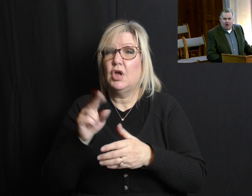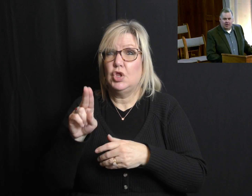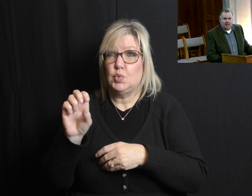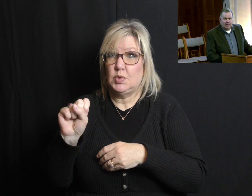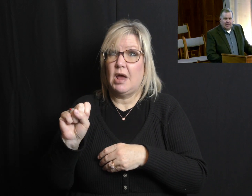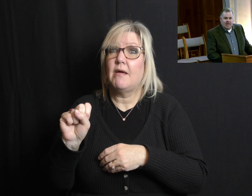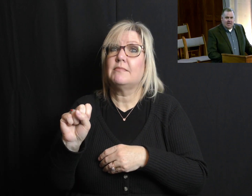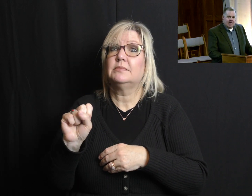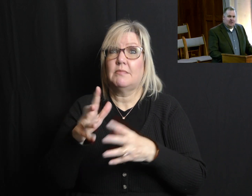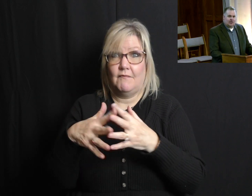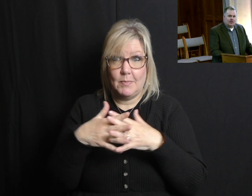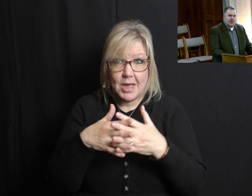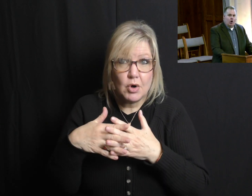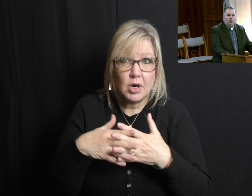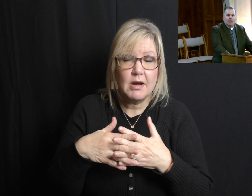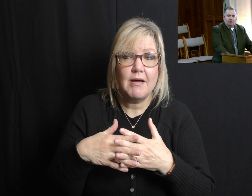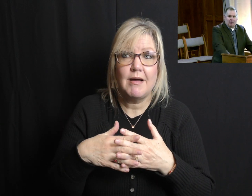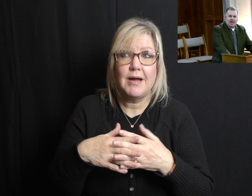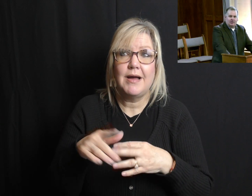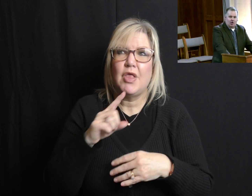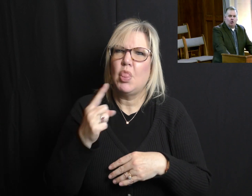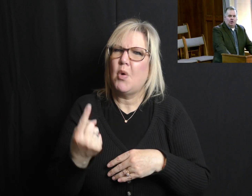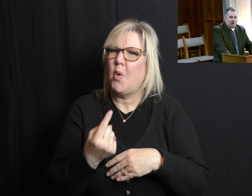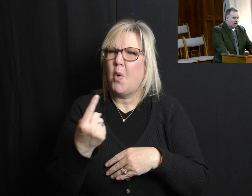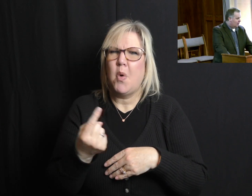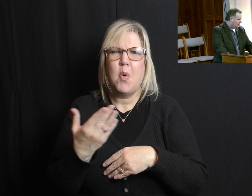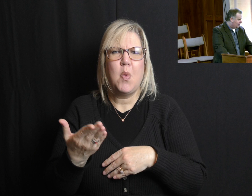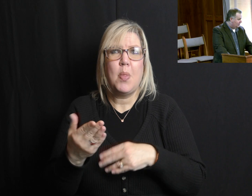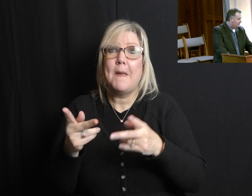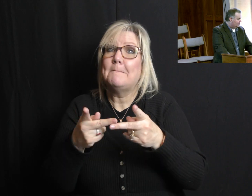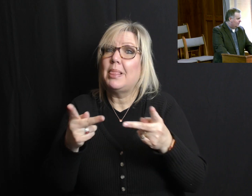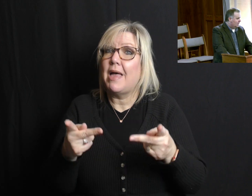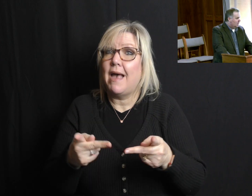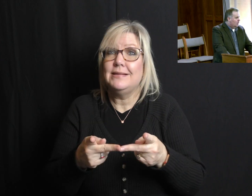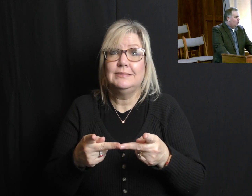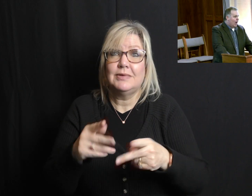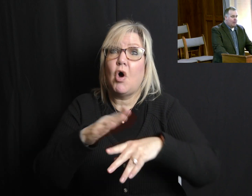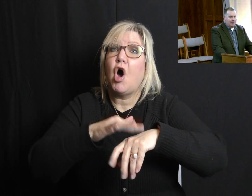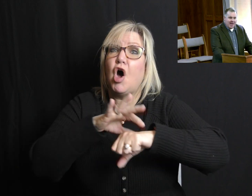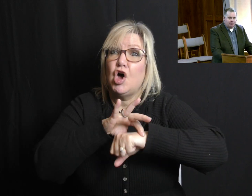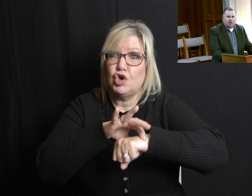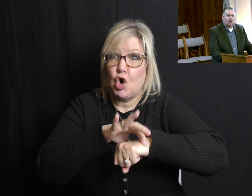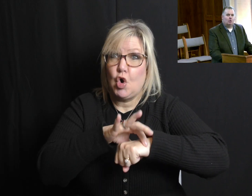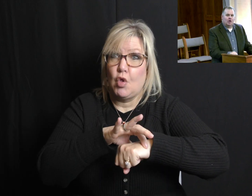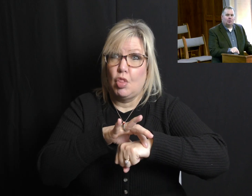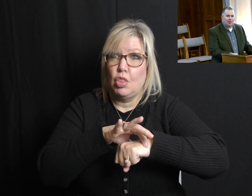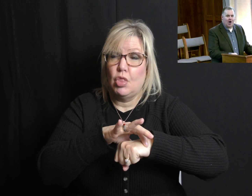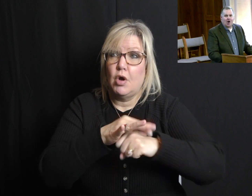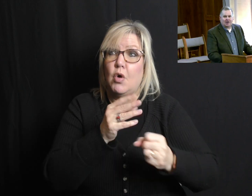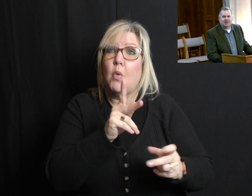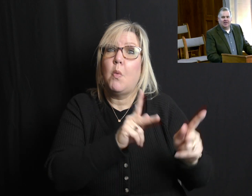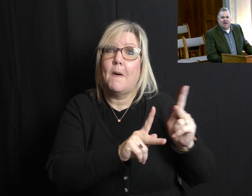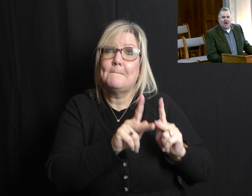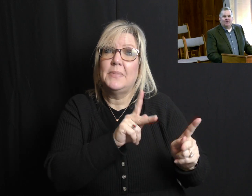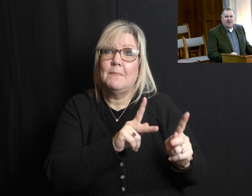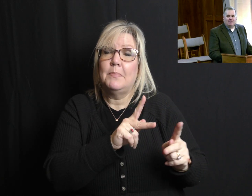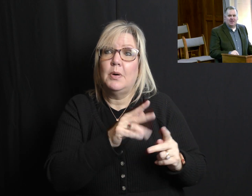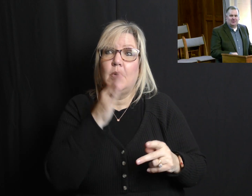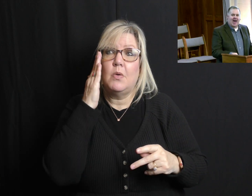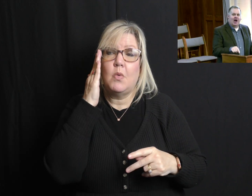of America is the only place on earth where people will park